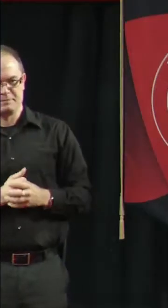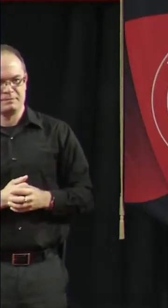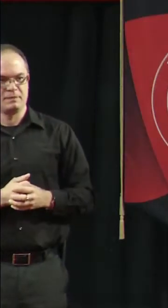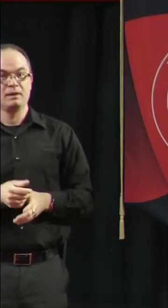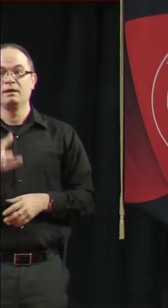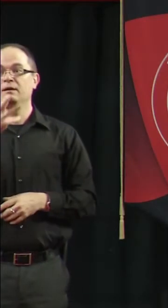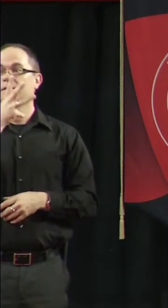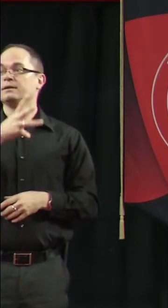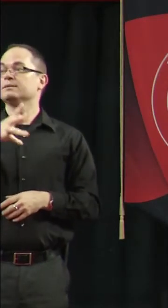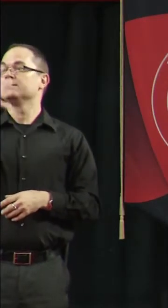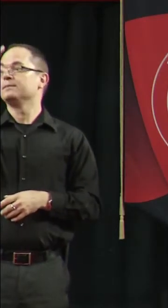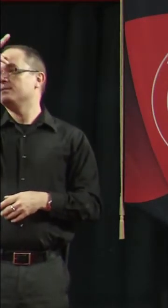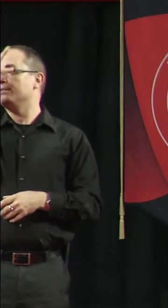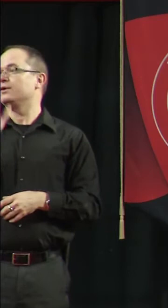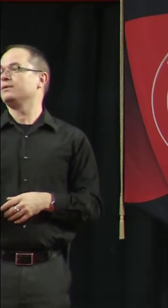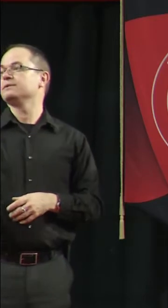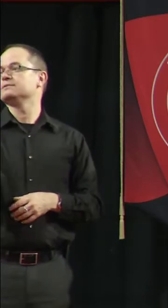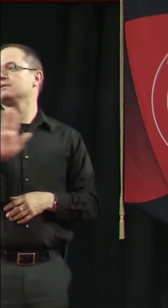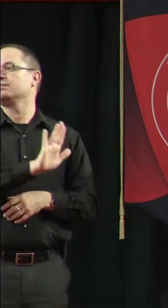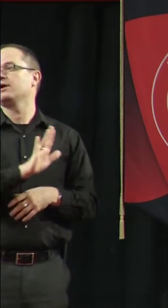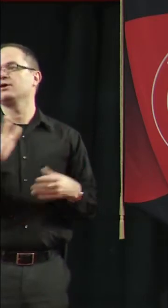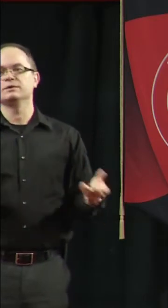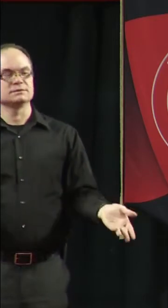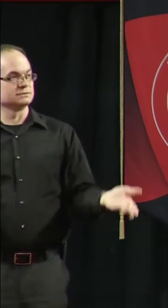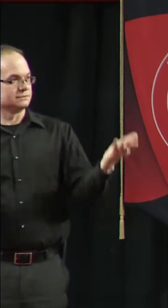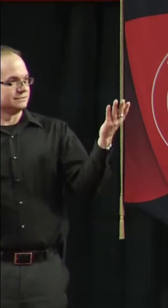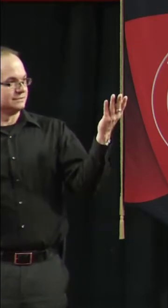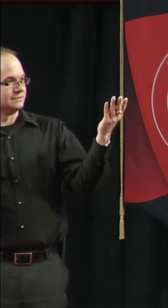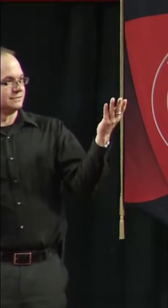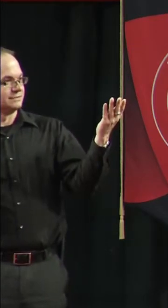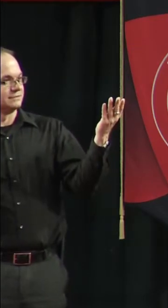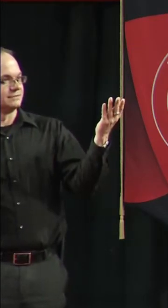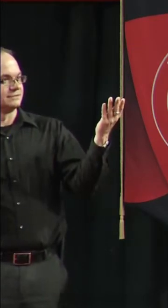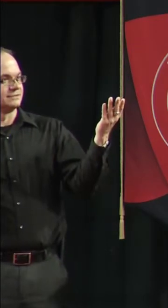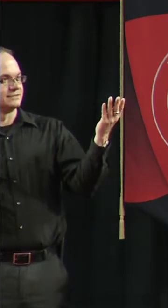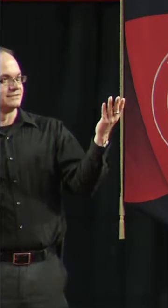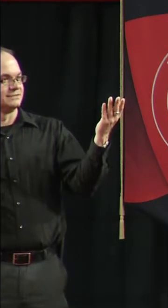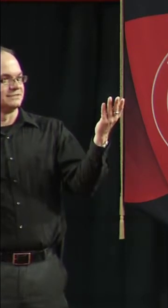the parents of our candidates please stand and receive our applause?